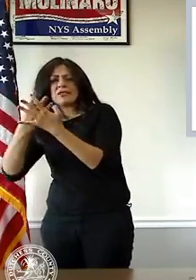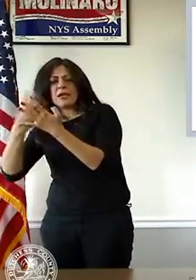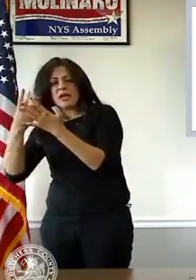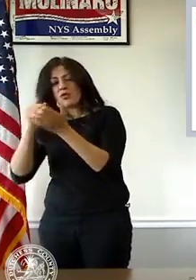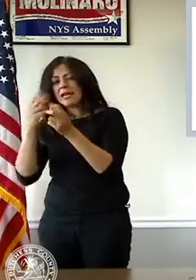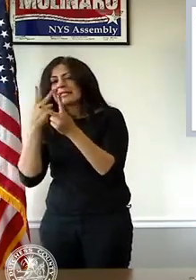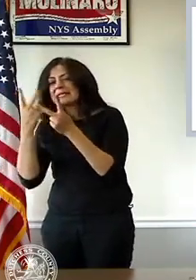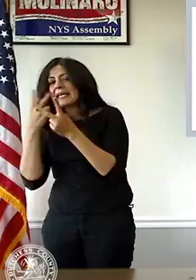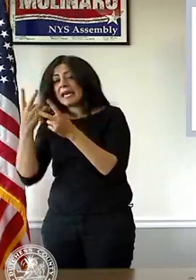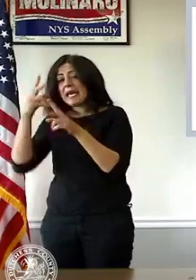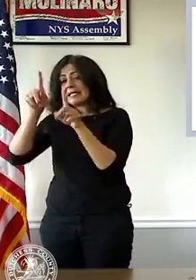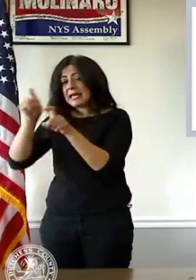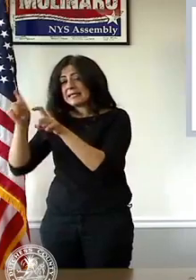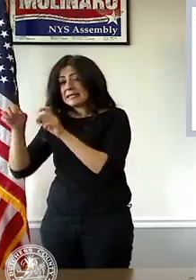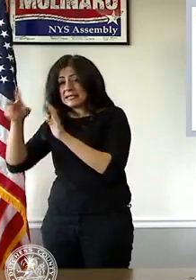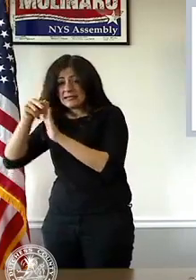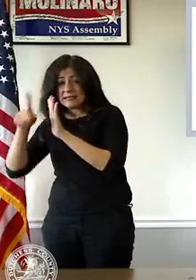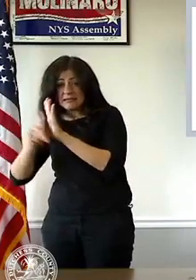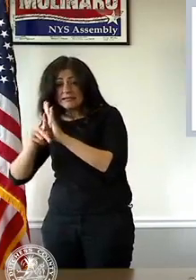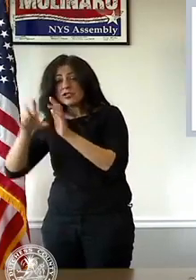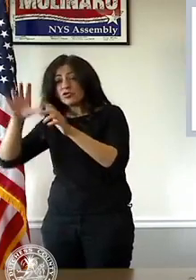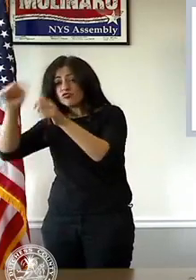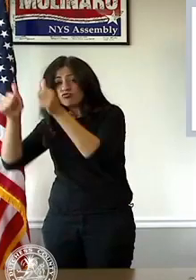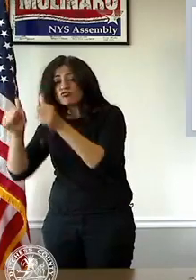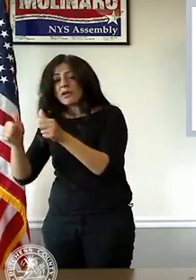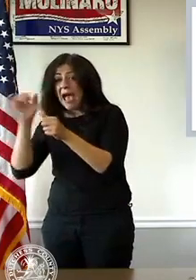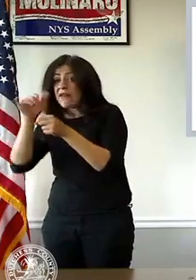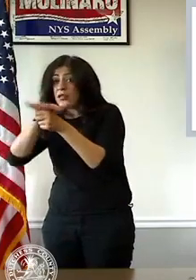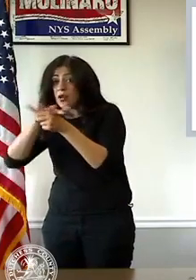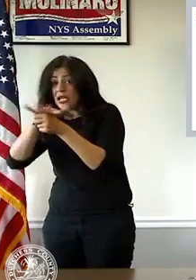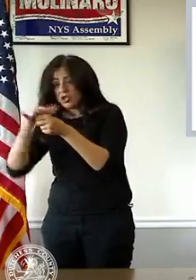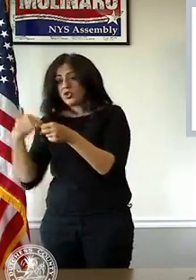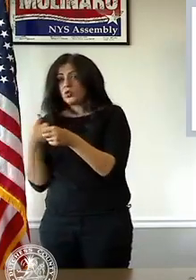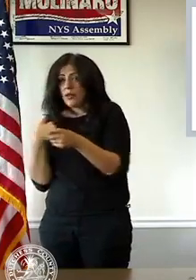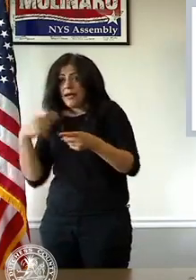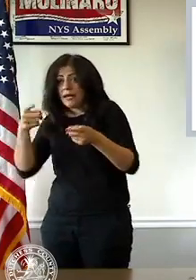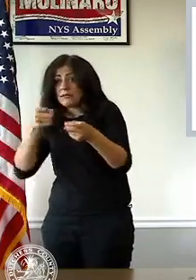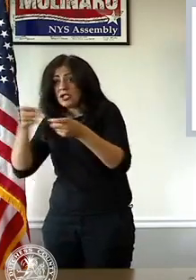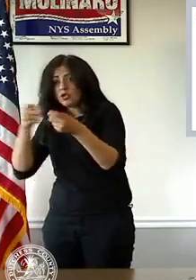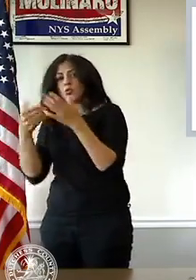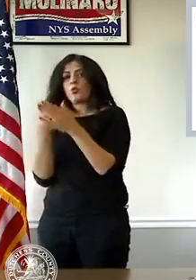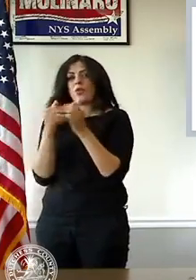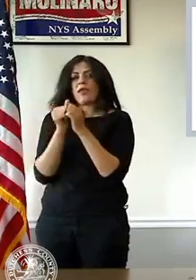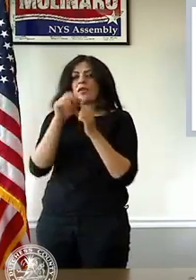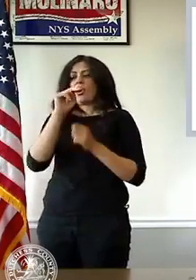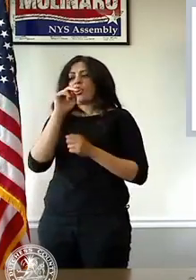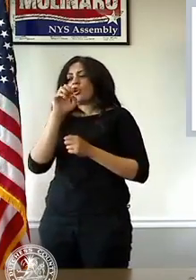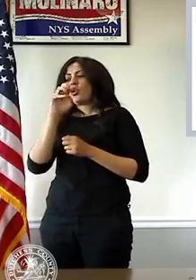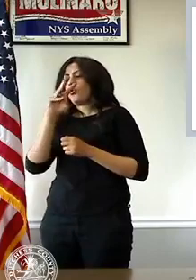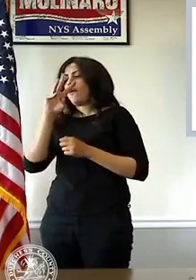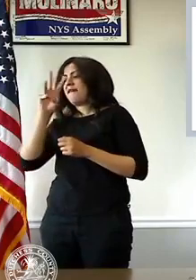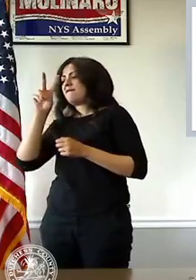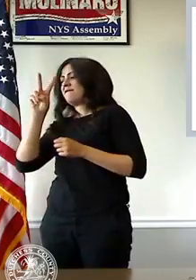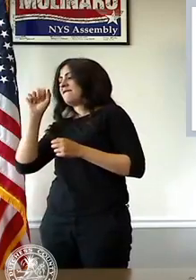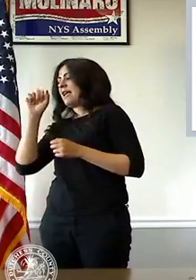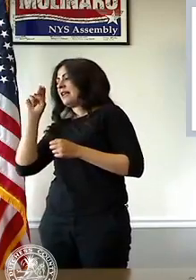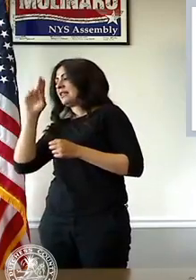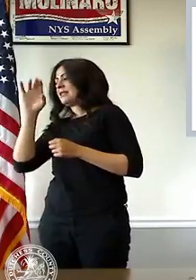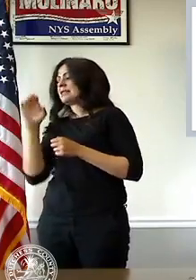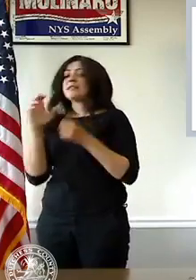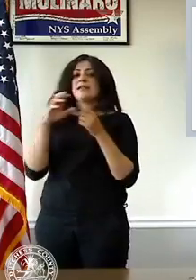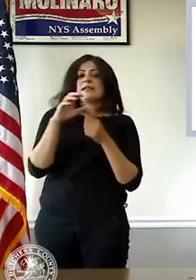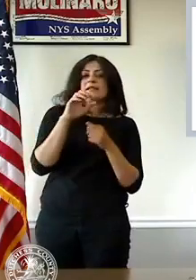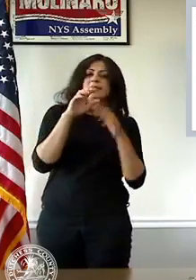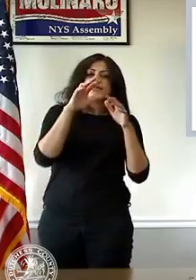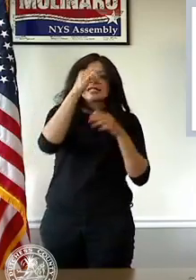the testing protocols. There are locations that we administer with Nuvance at the Dutchess Stadium,